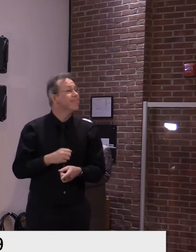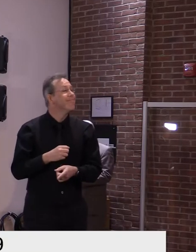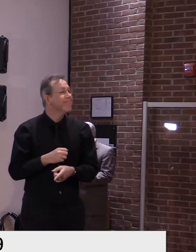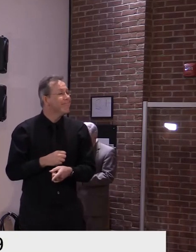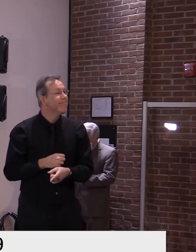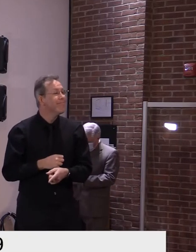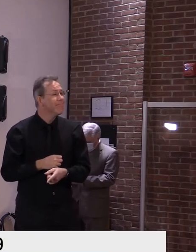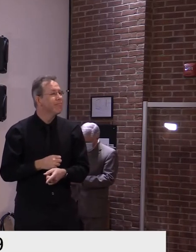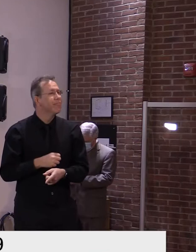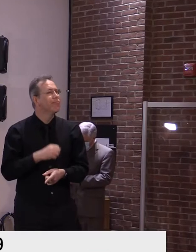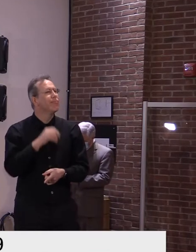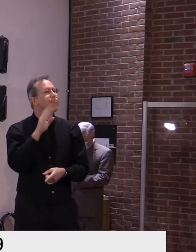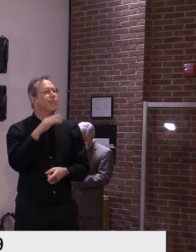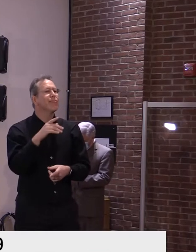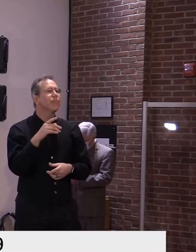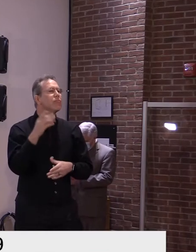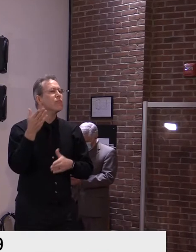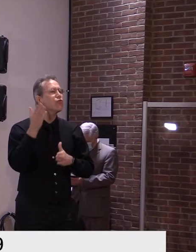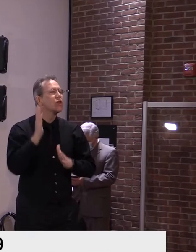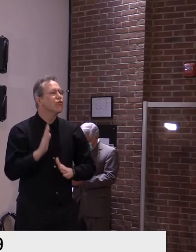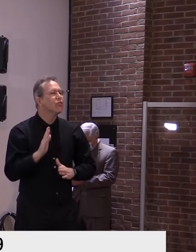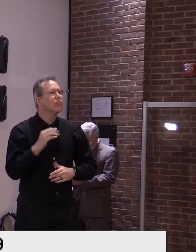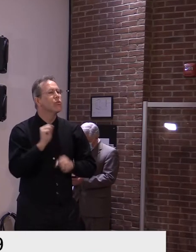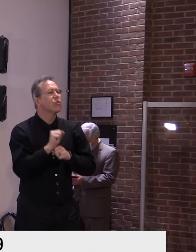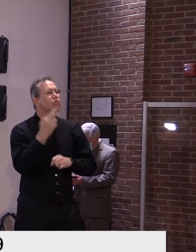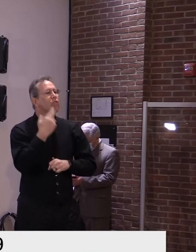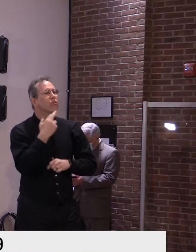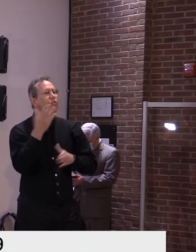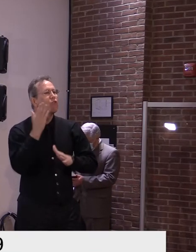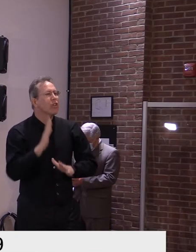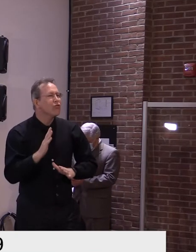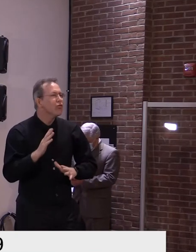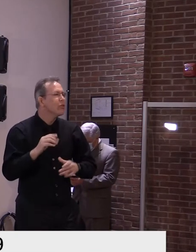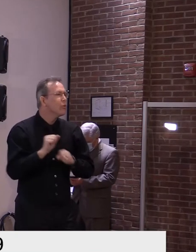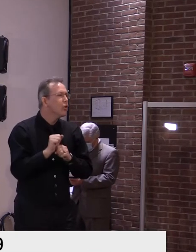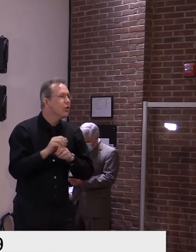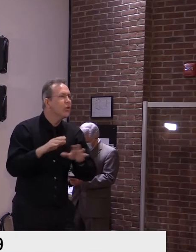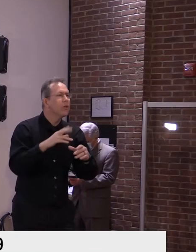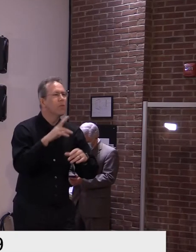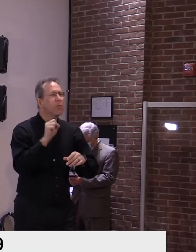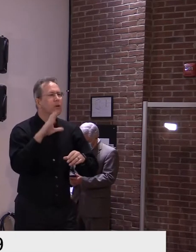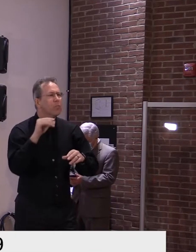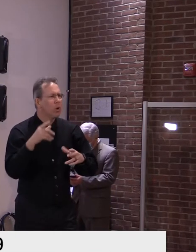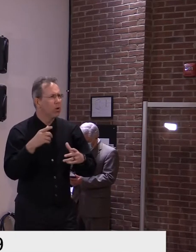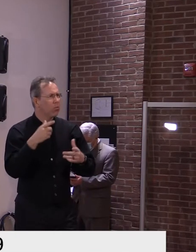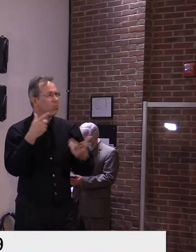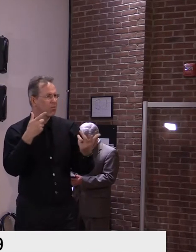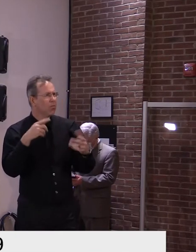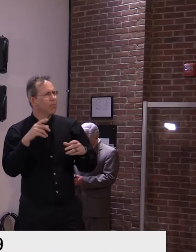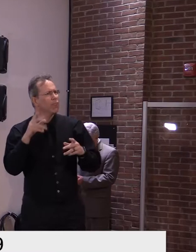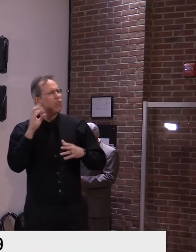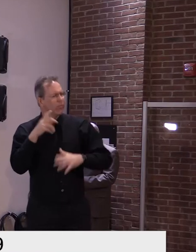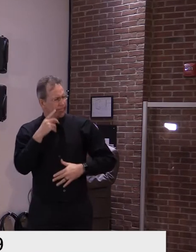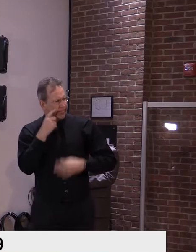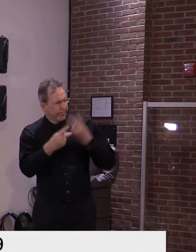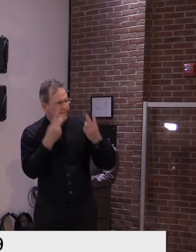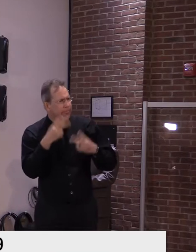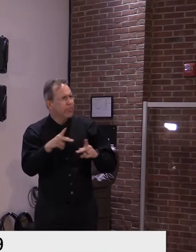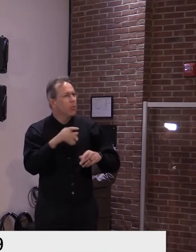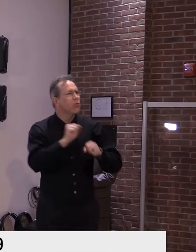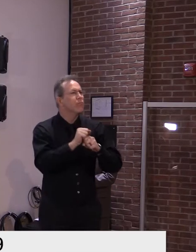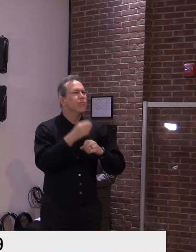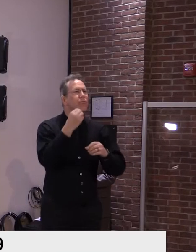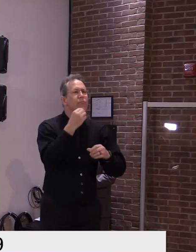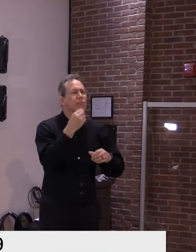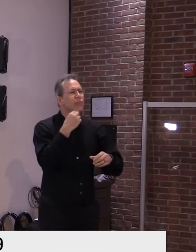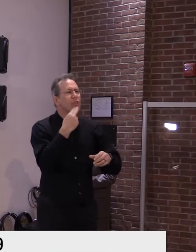enforce COVID restrictions at their restaurant, especially mask rules for either people picking up